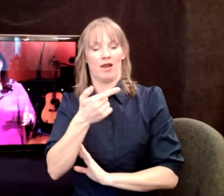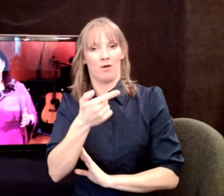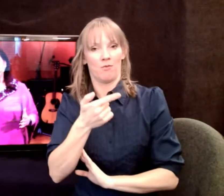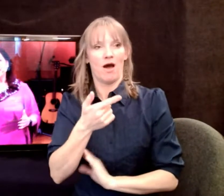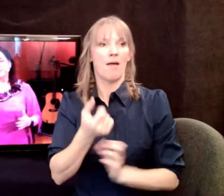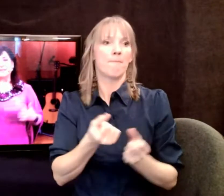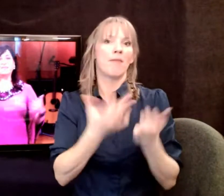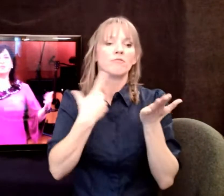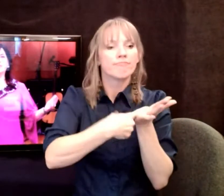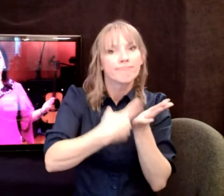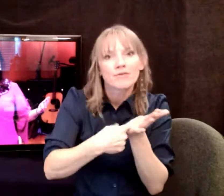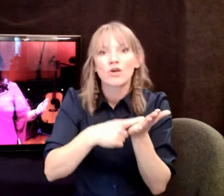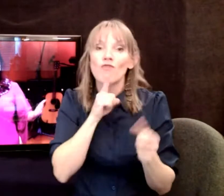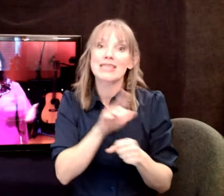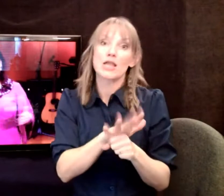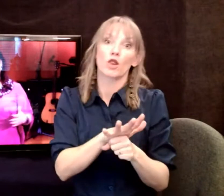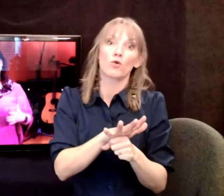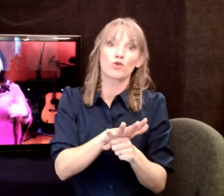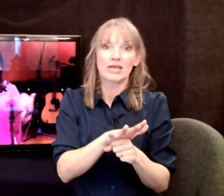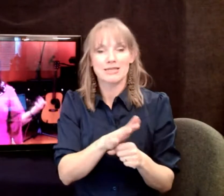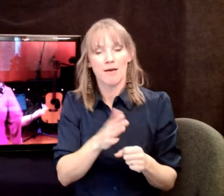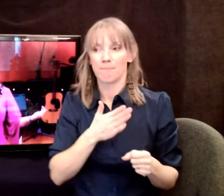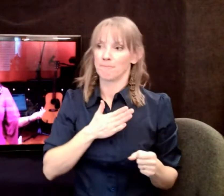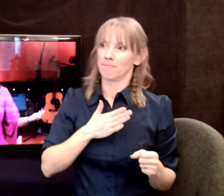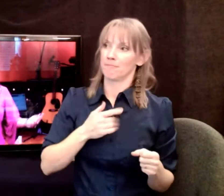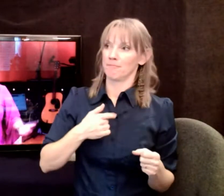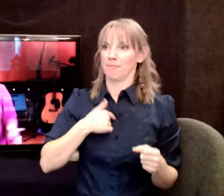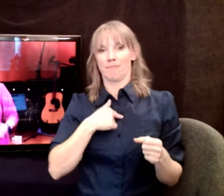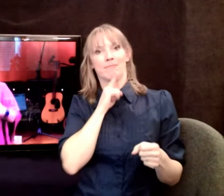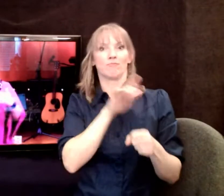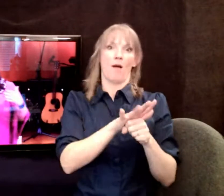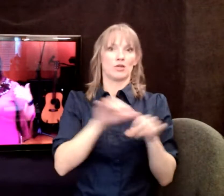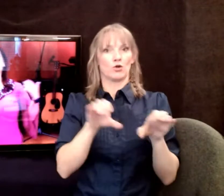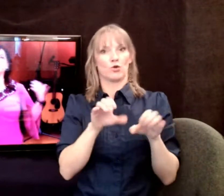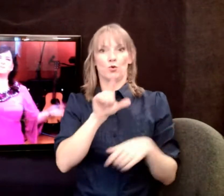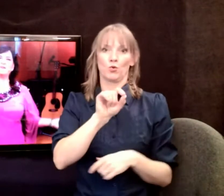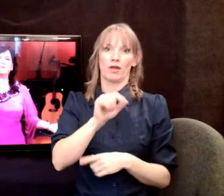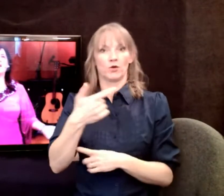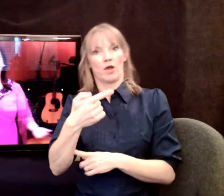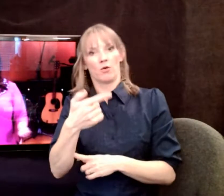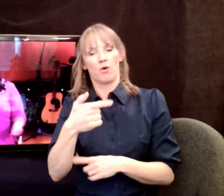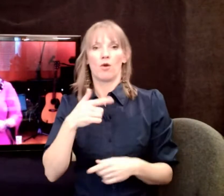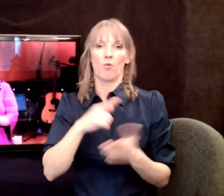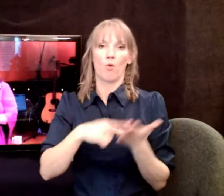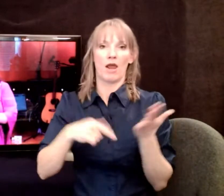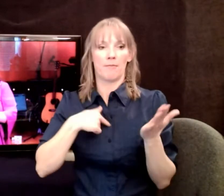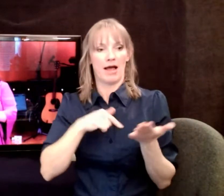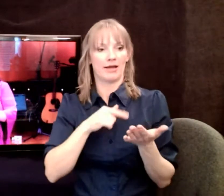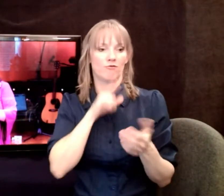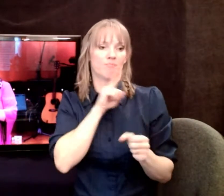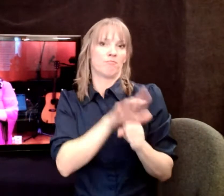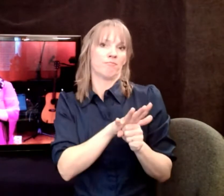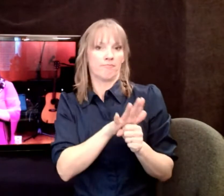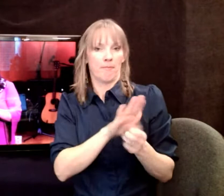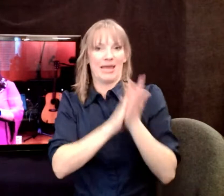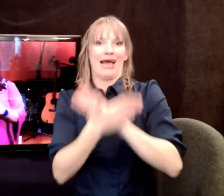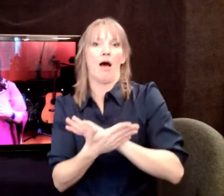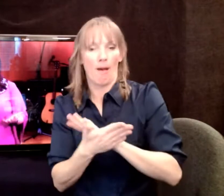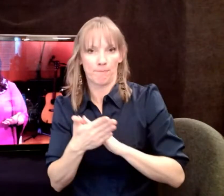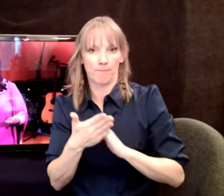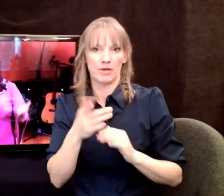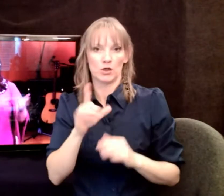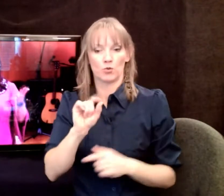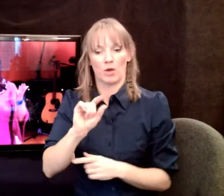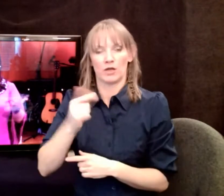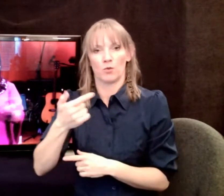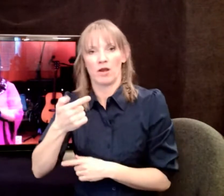about resolutions. What am I resolving to do in 2021? Or what am I resolving to be in 2021? And a number of